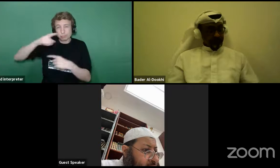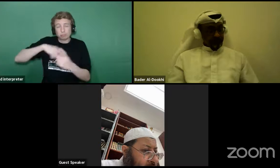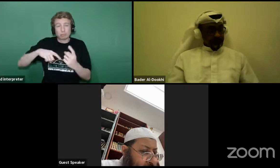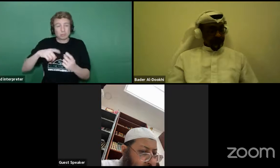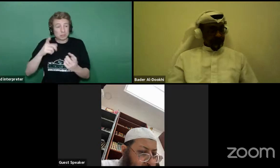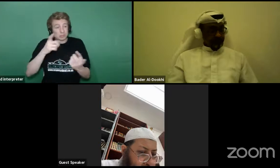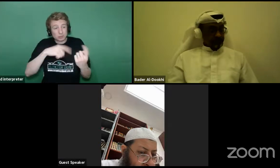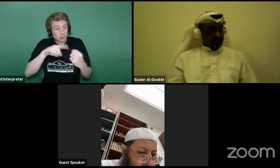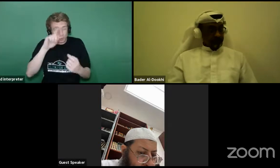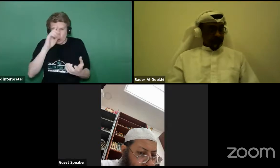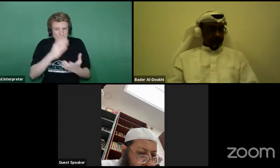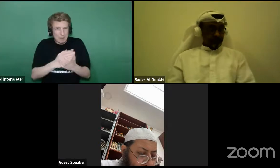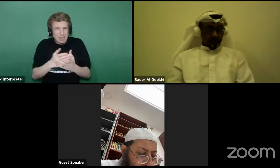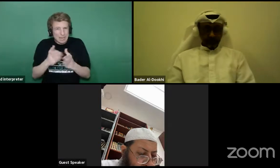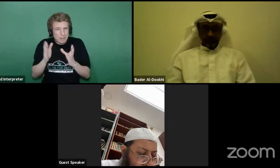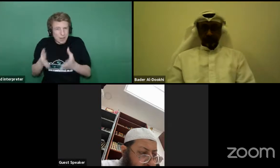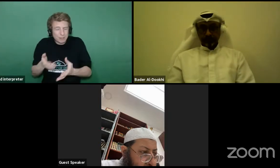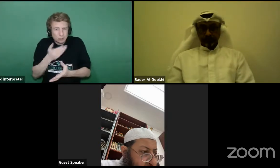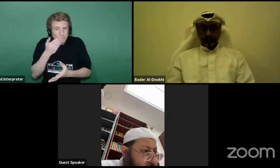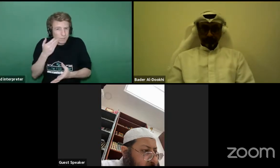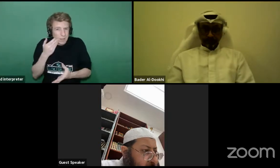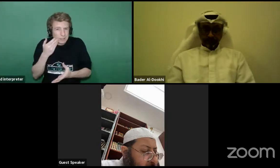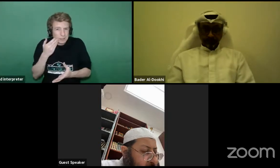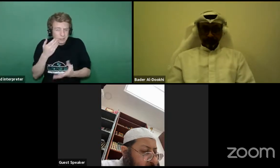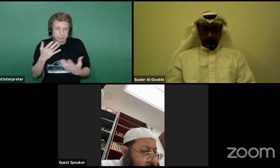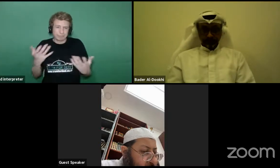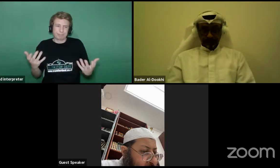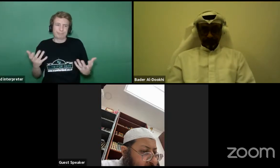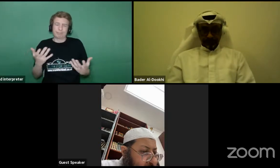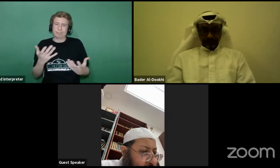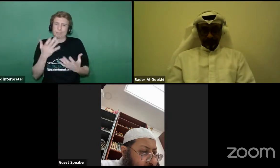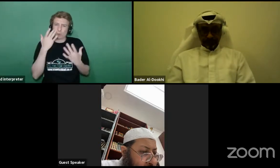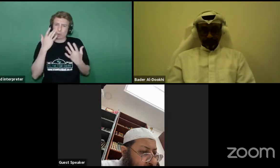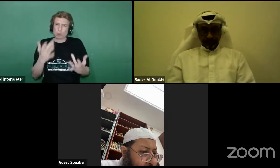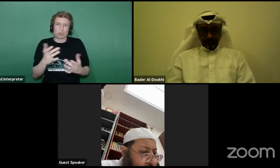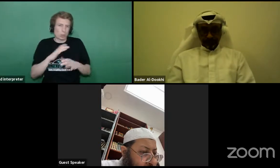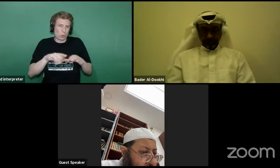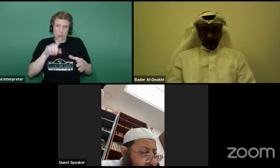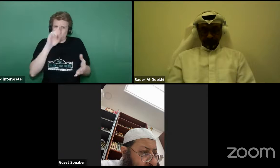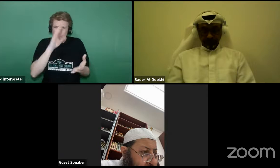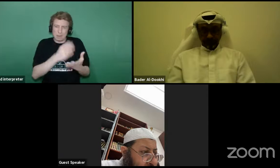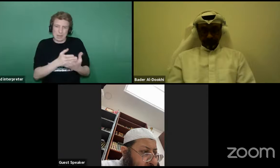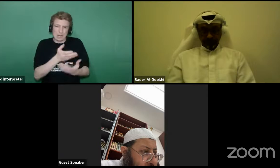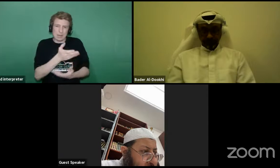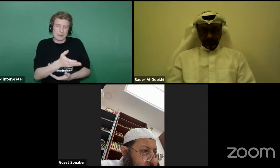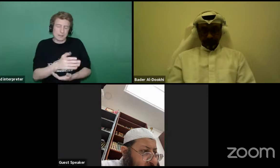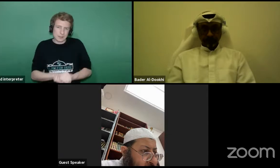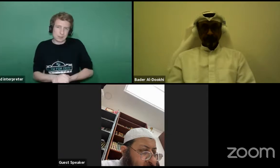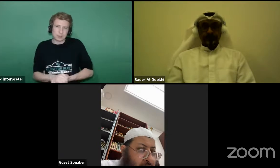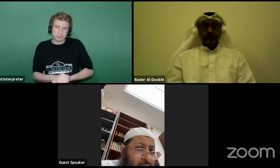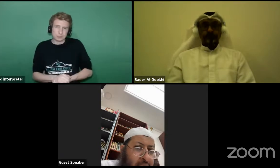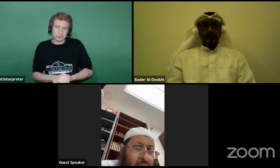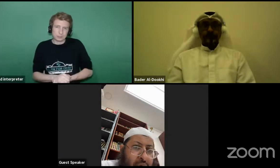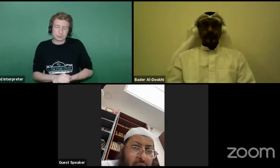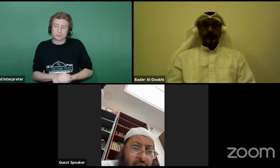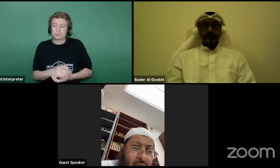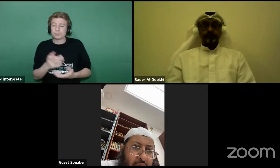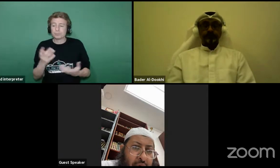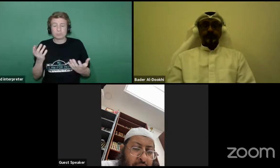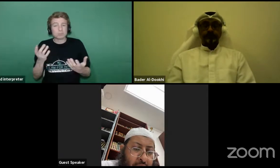obligatory have committed disbelief. Yes, and whosoever leaves